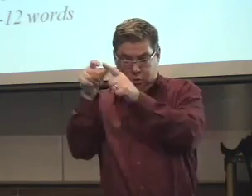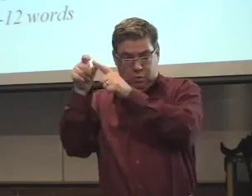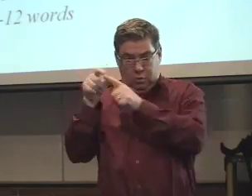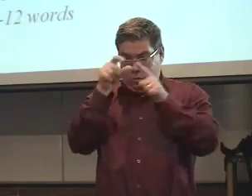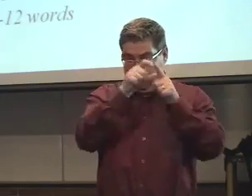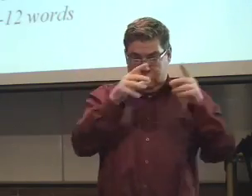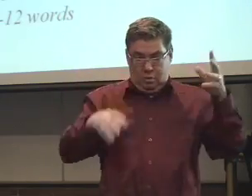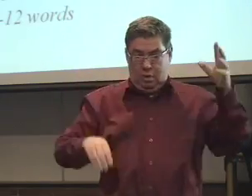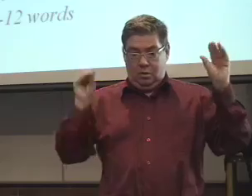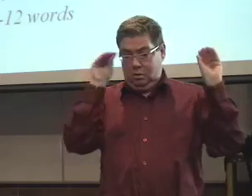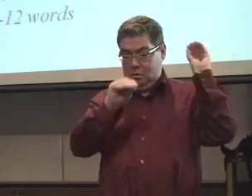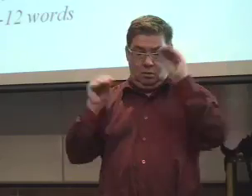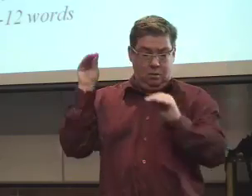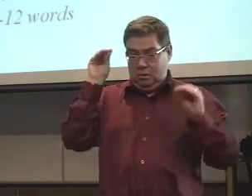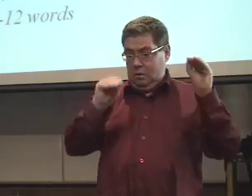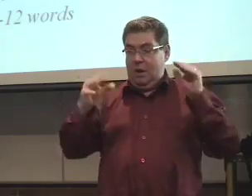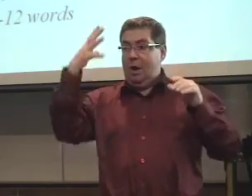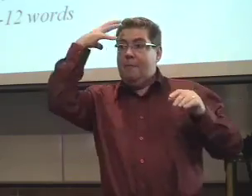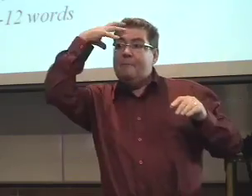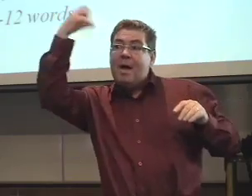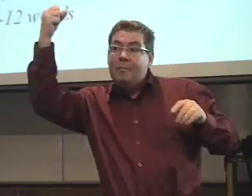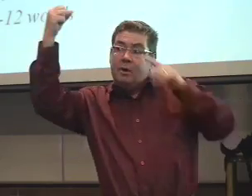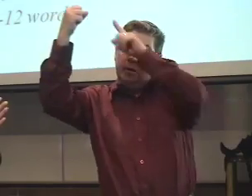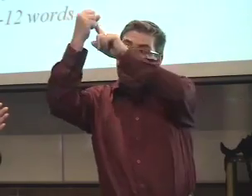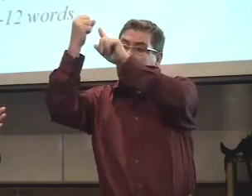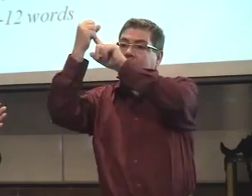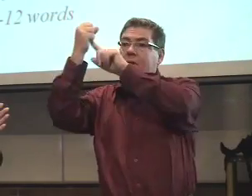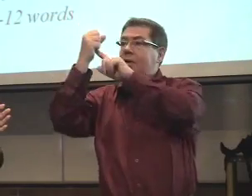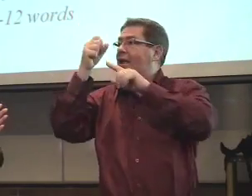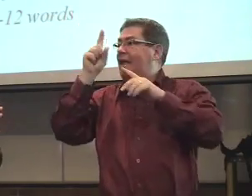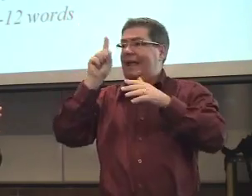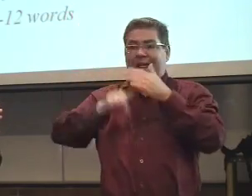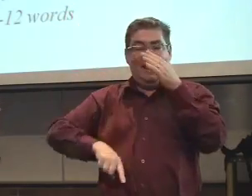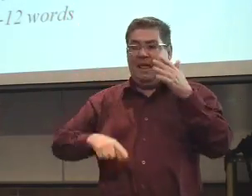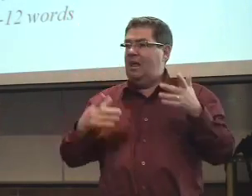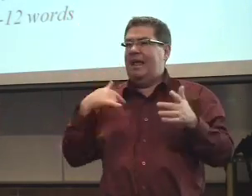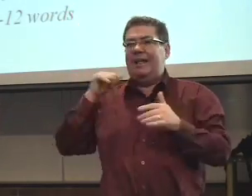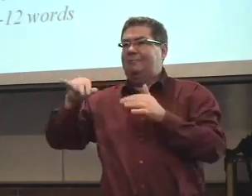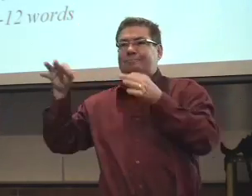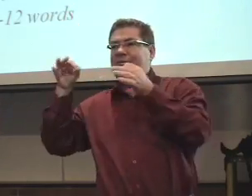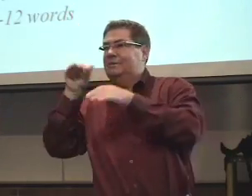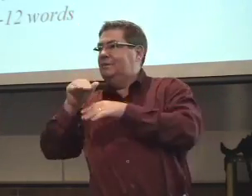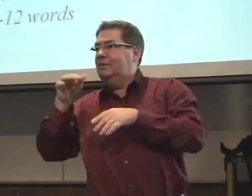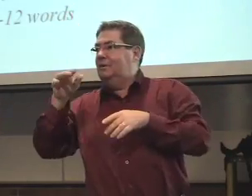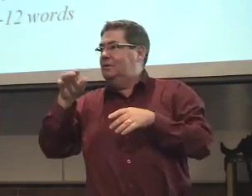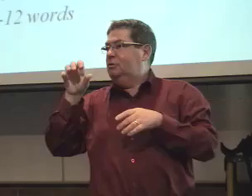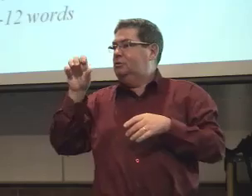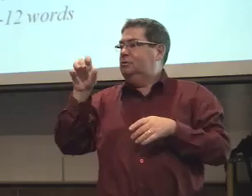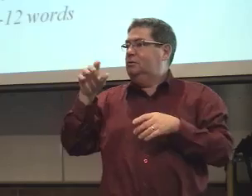word, there's a memory rule that says there's no way you're going to get to it, even if you could remember all of those.